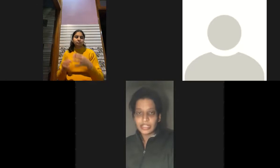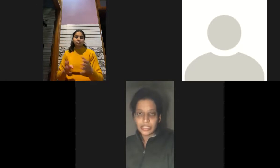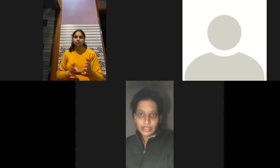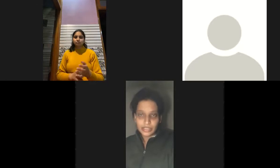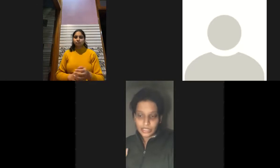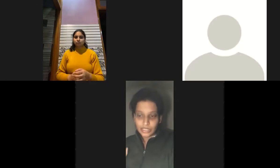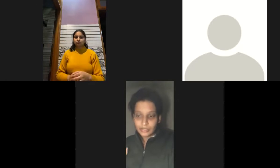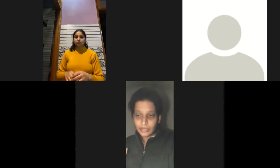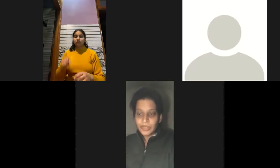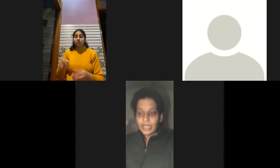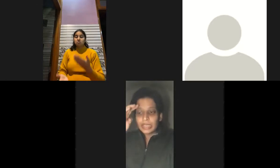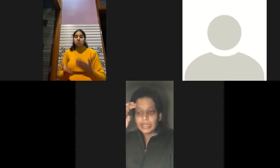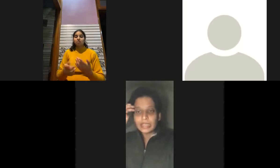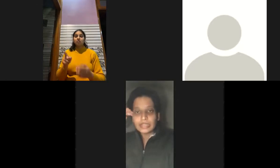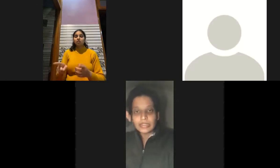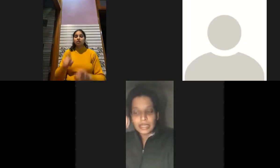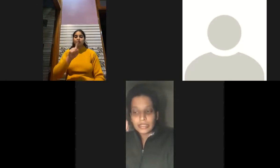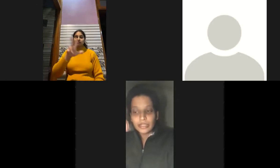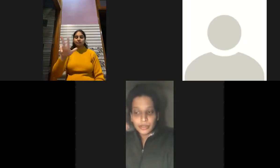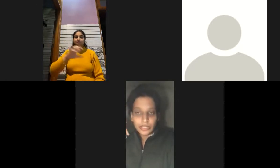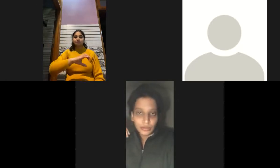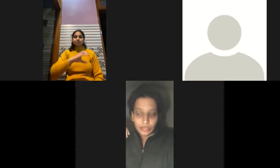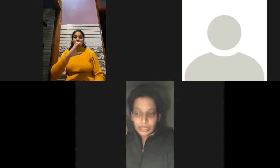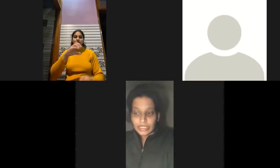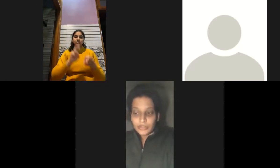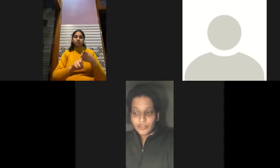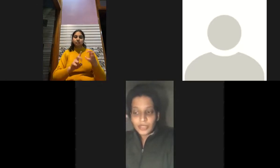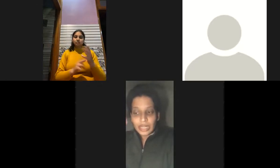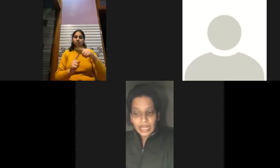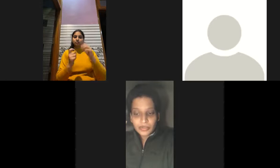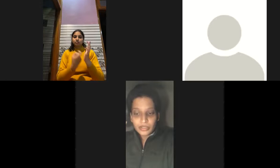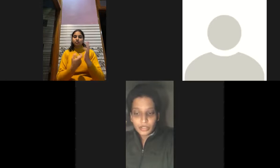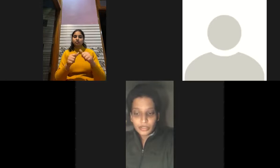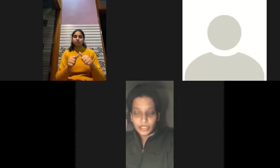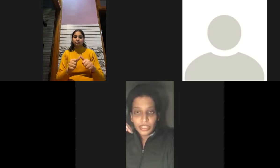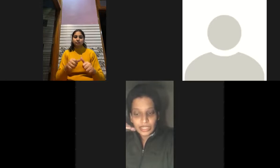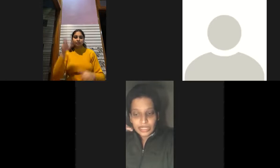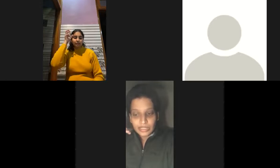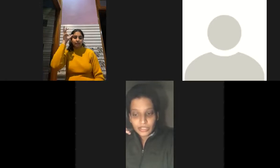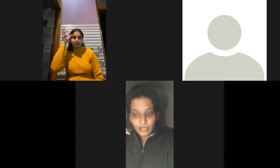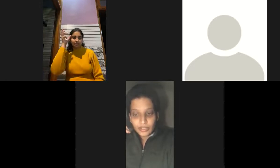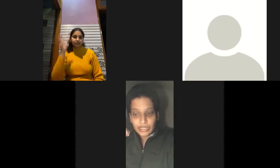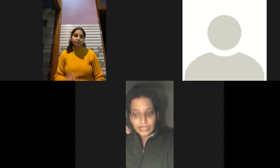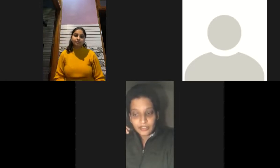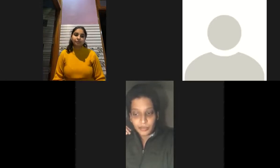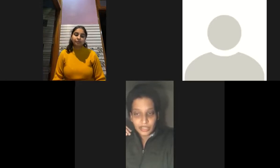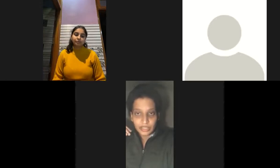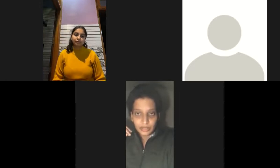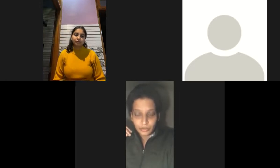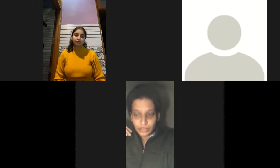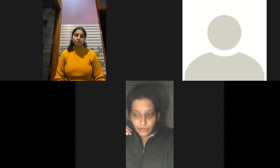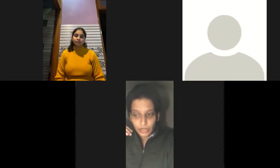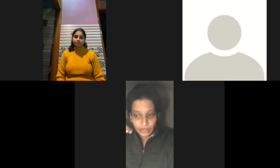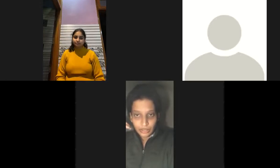in the 18th century England, indicates that in doing so, Swift perhaps resorts to the utilization of a narrative